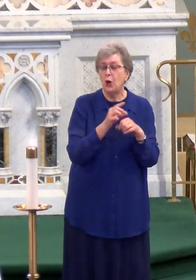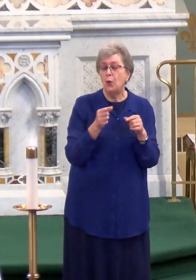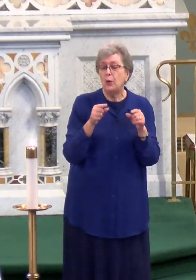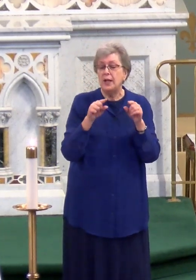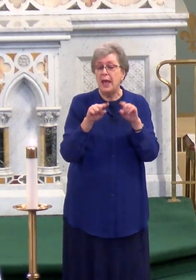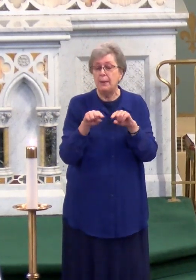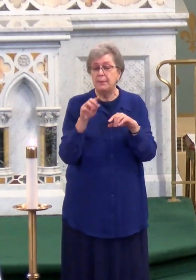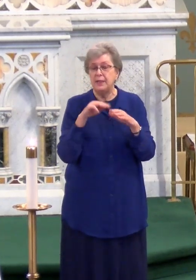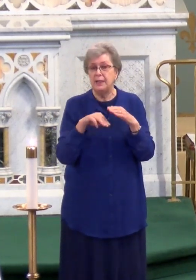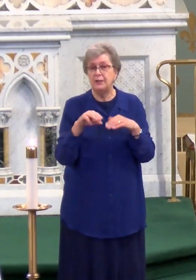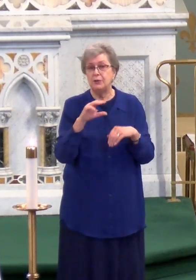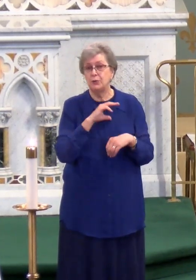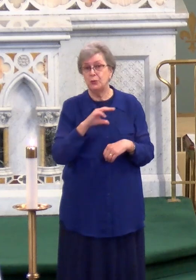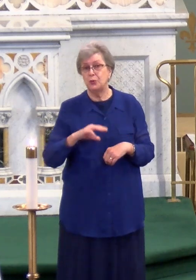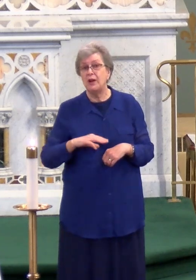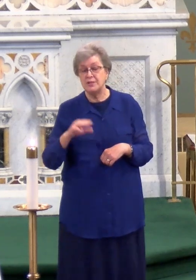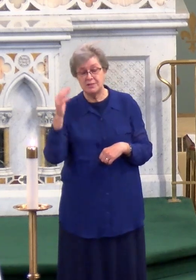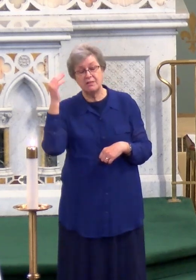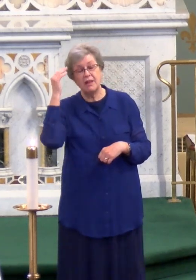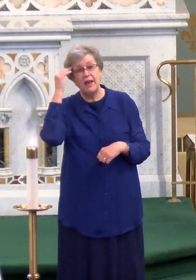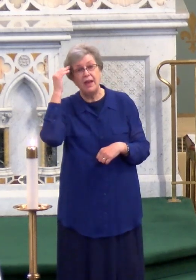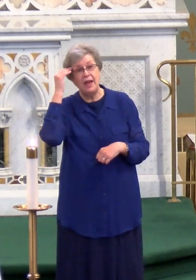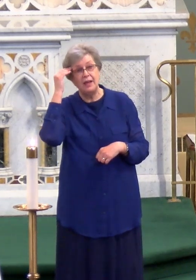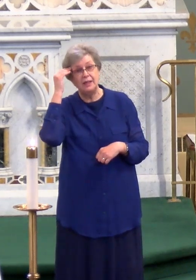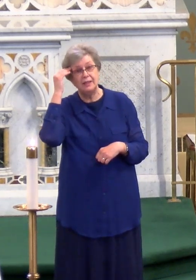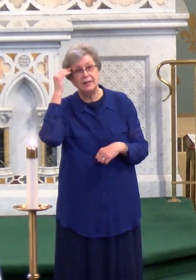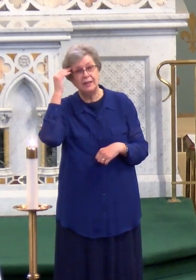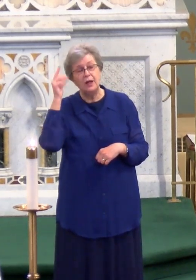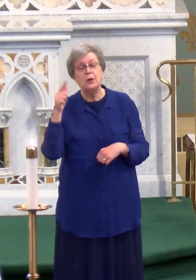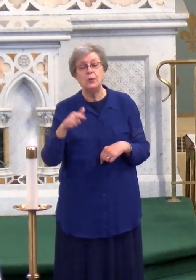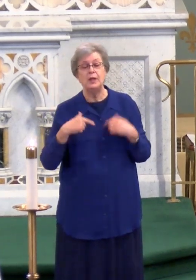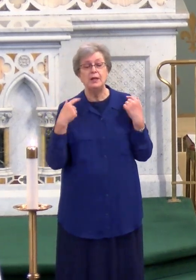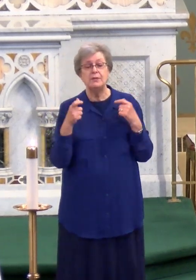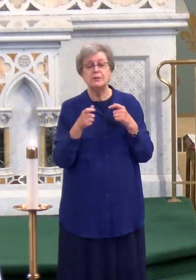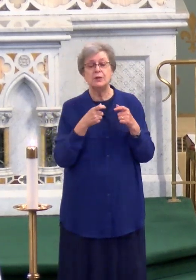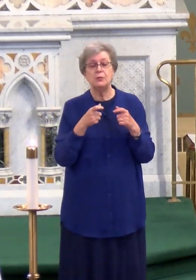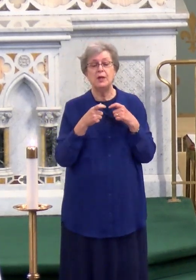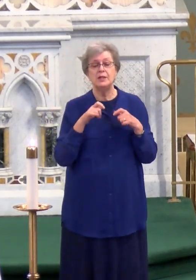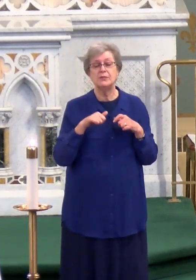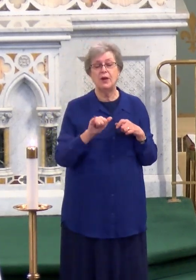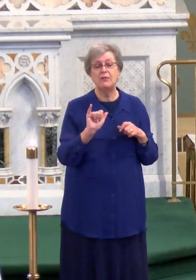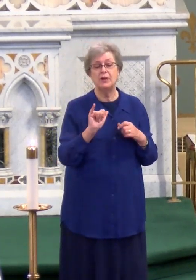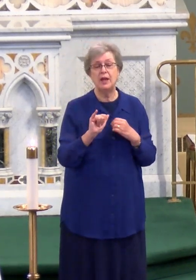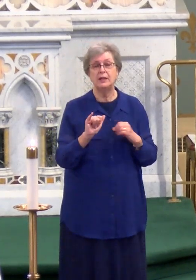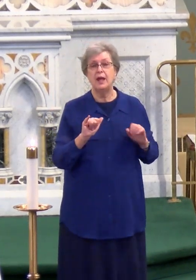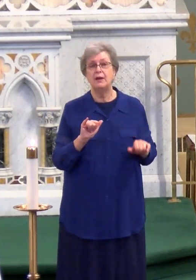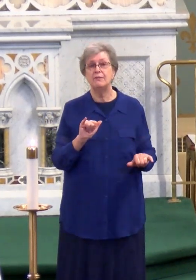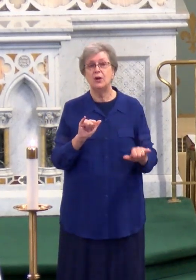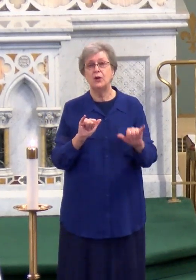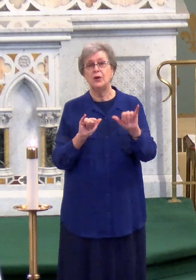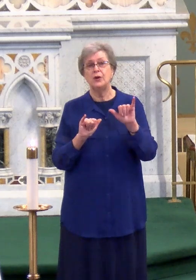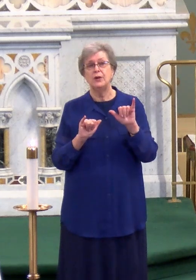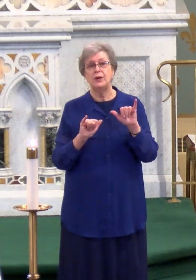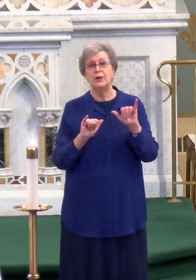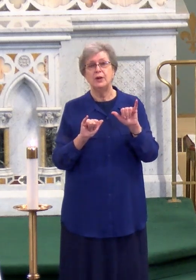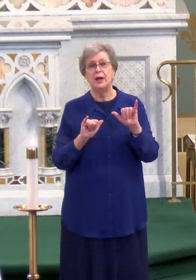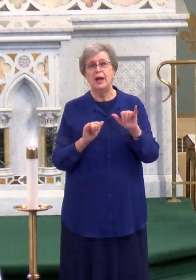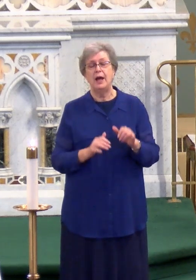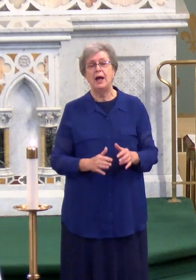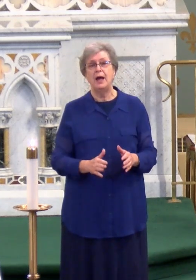pass in Christ her head, who lives and reigns forever and ever.